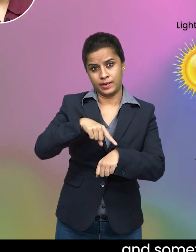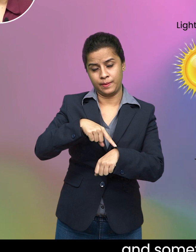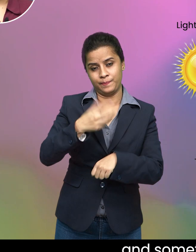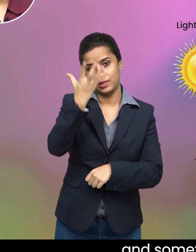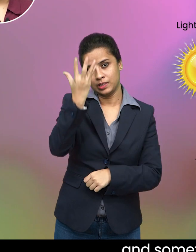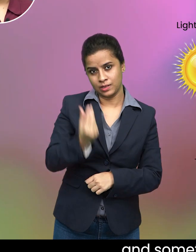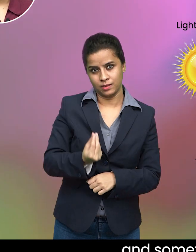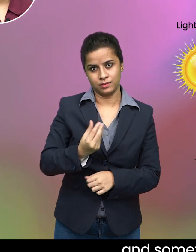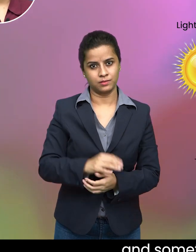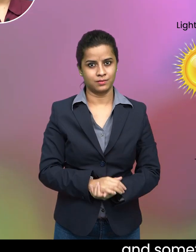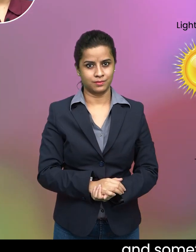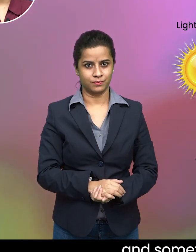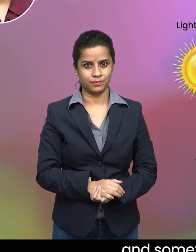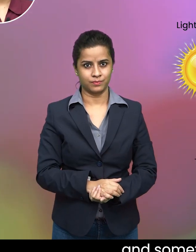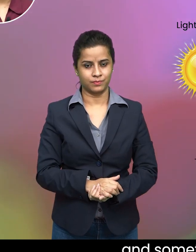the dark.